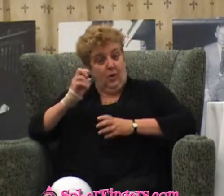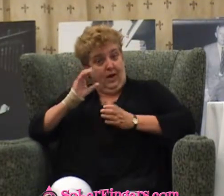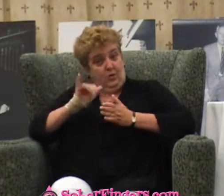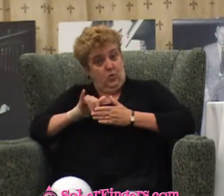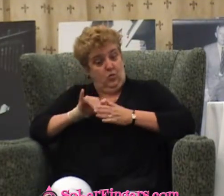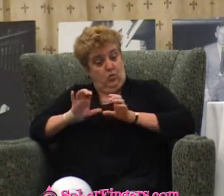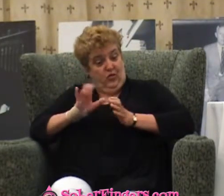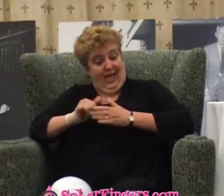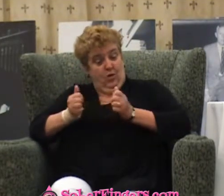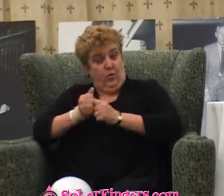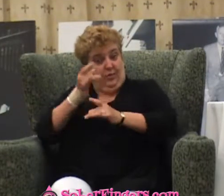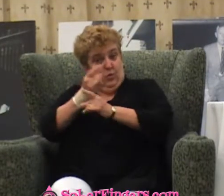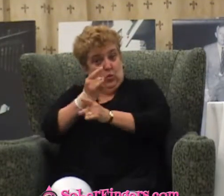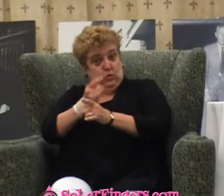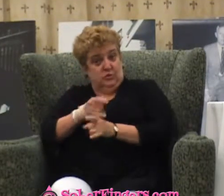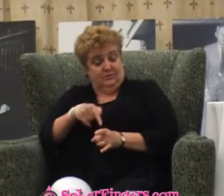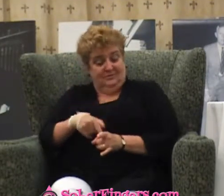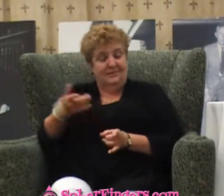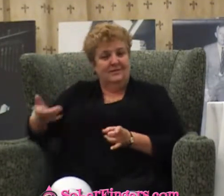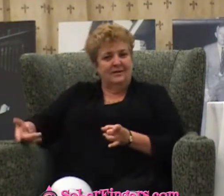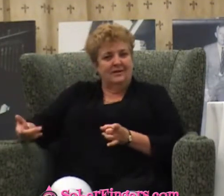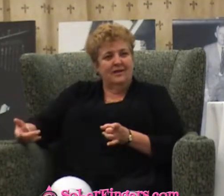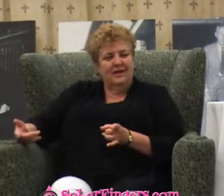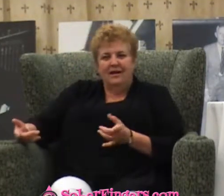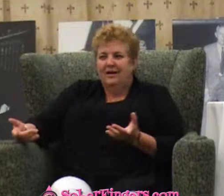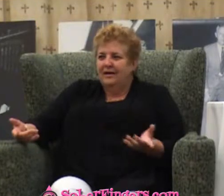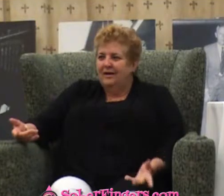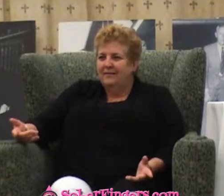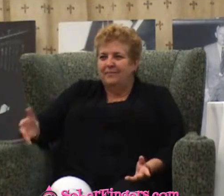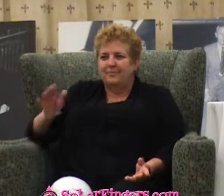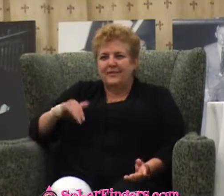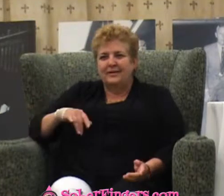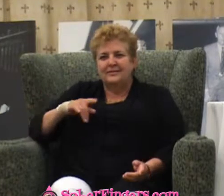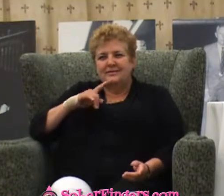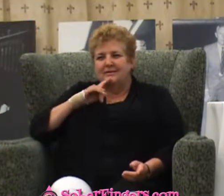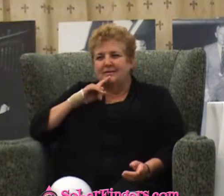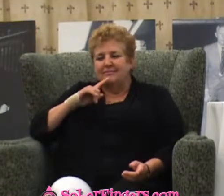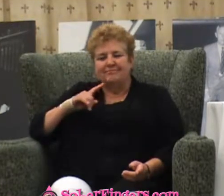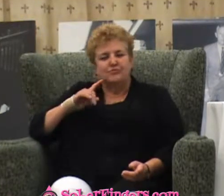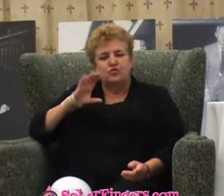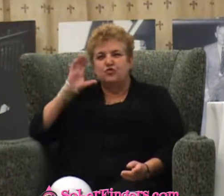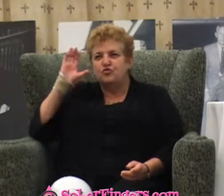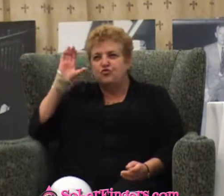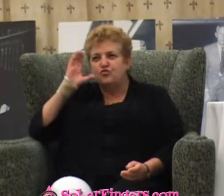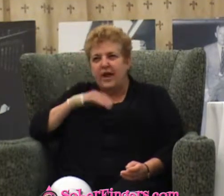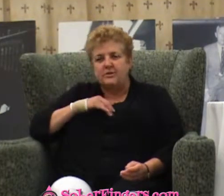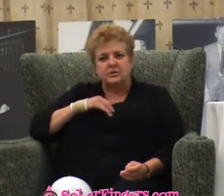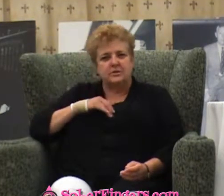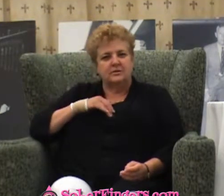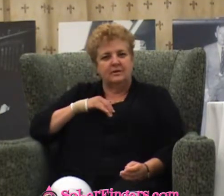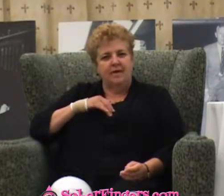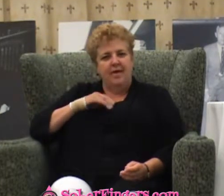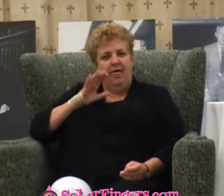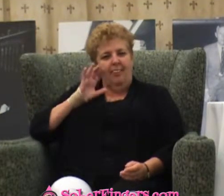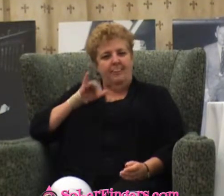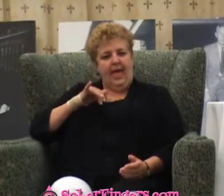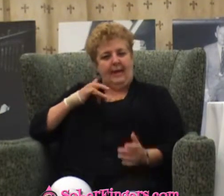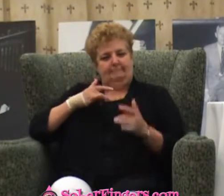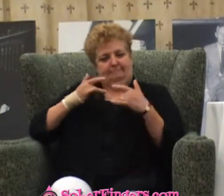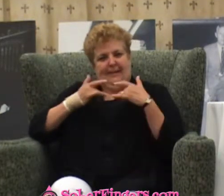Is that the euphoric recall, the peculiar mental twist, the lurking reservation that Wilson talks about? Is that